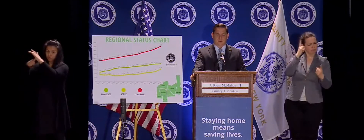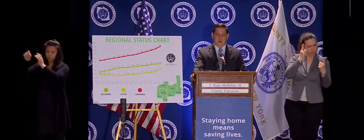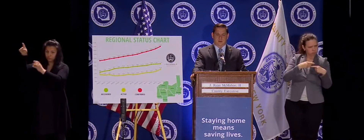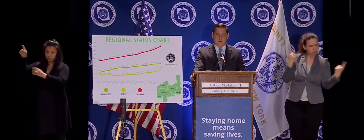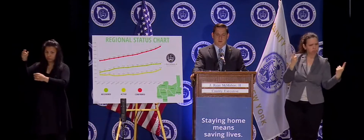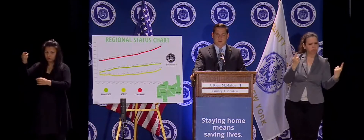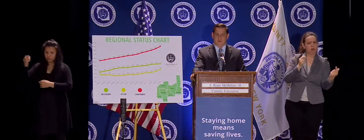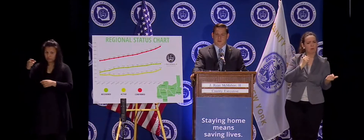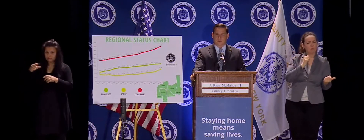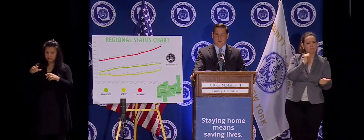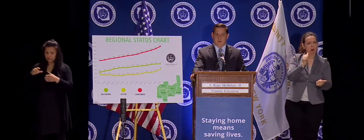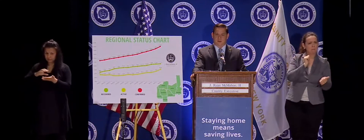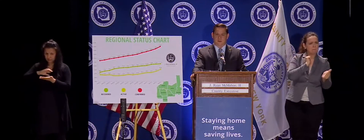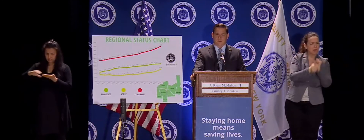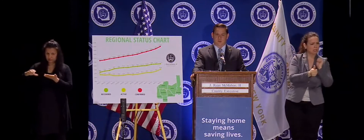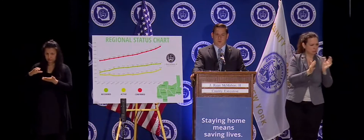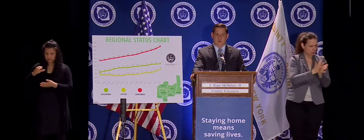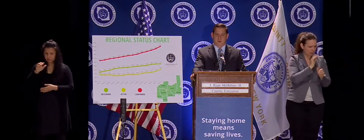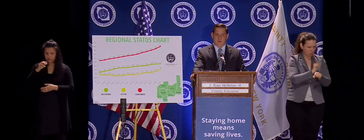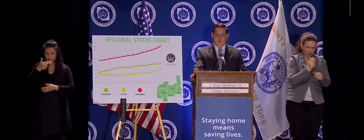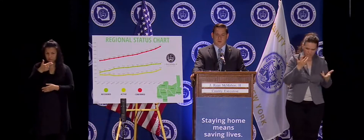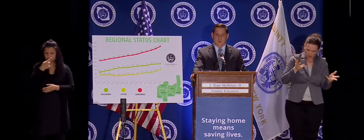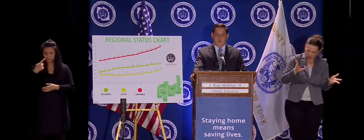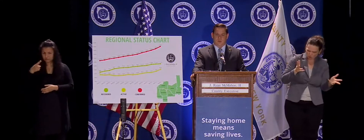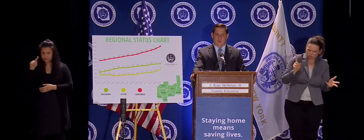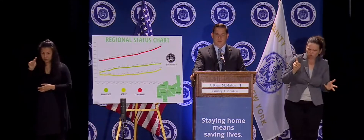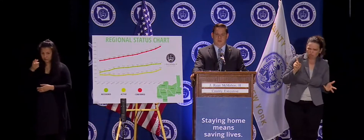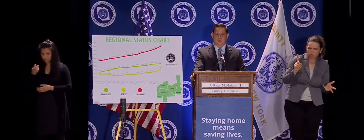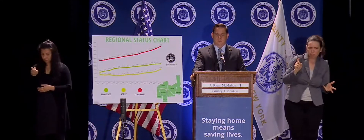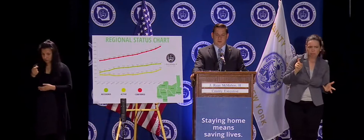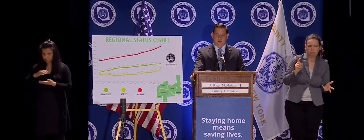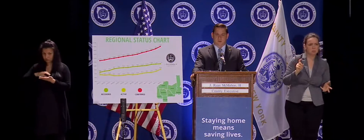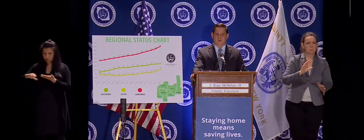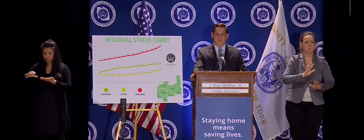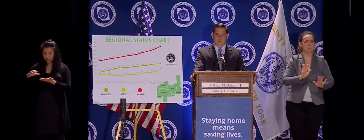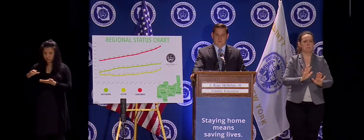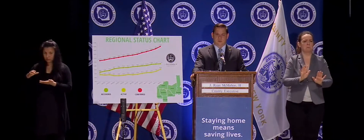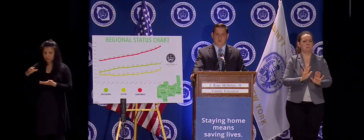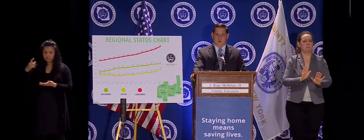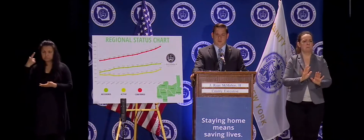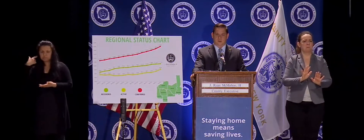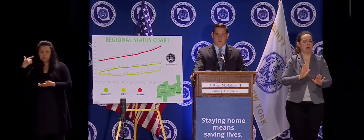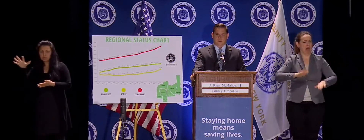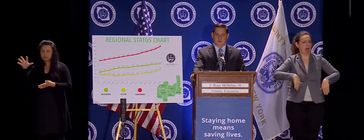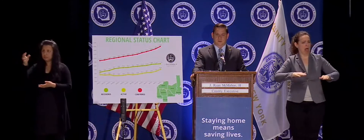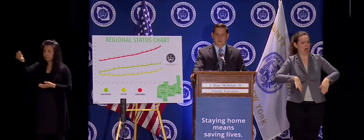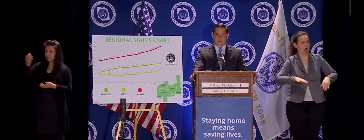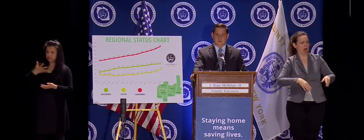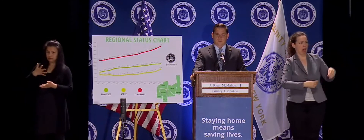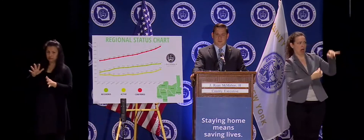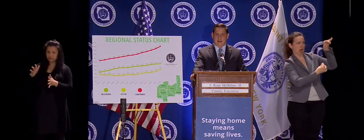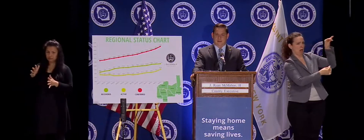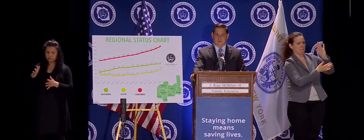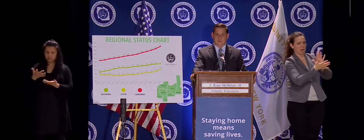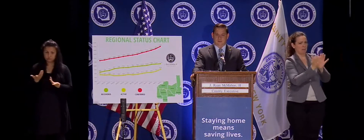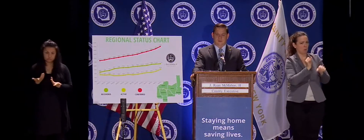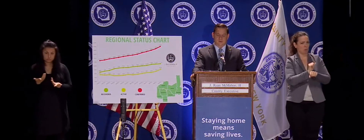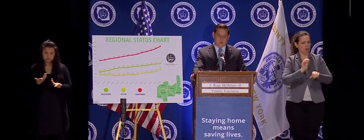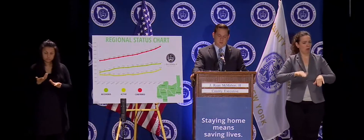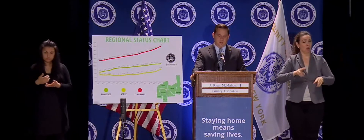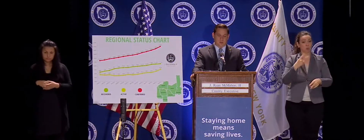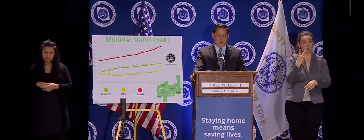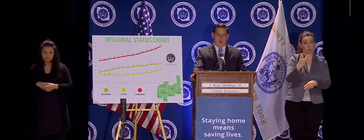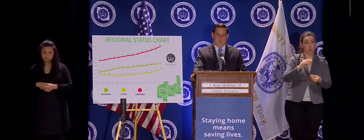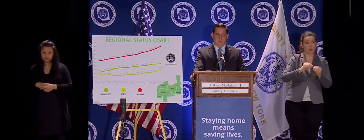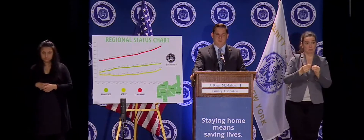governor directly, nor has he talked to me about this, Andrew, but we can meet those 2 thresholds today.